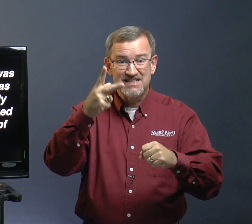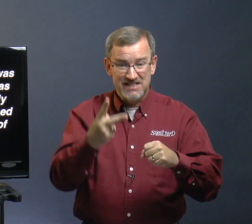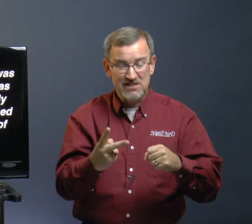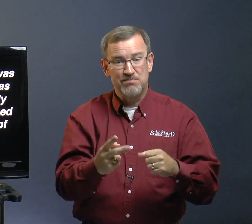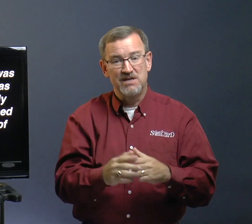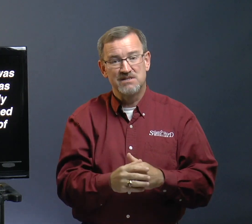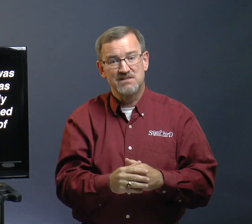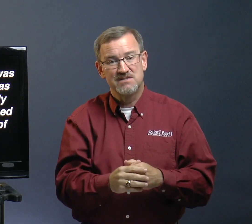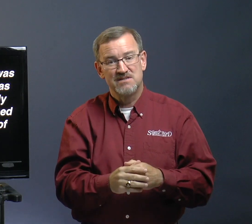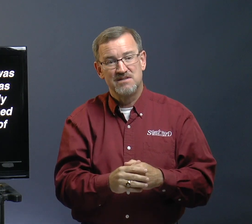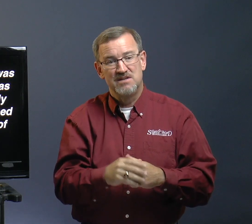3 years and 6 months.